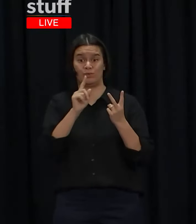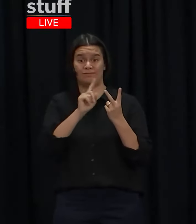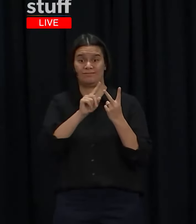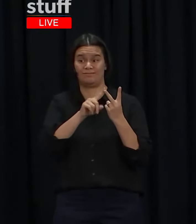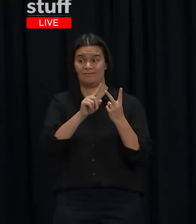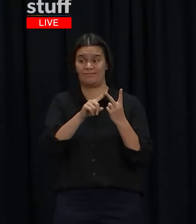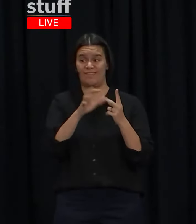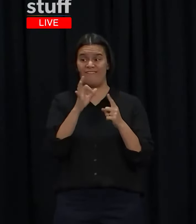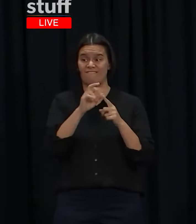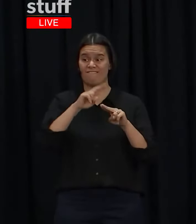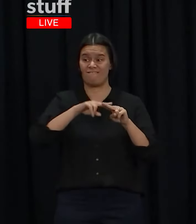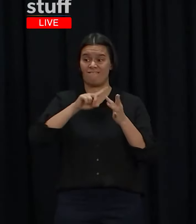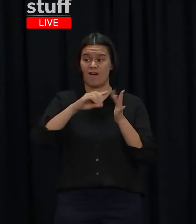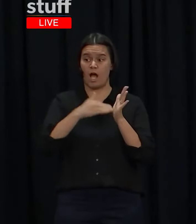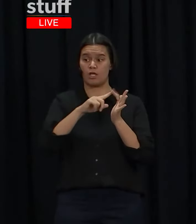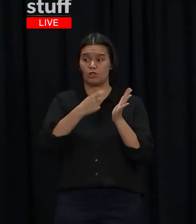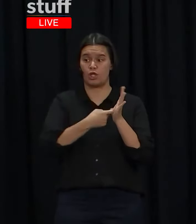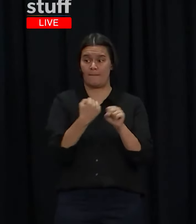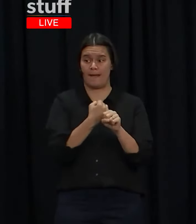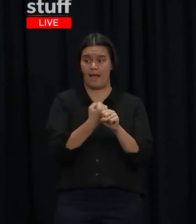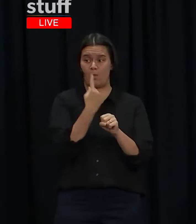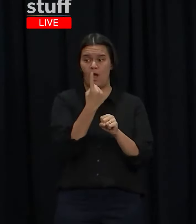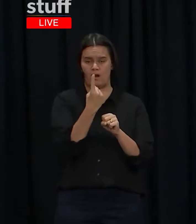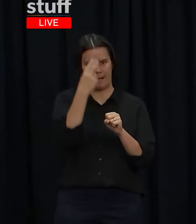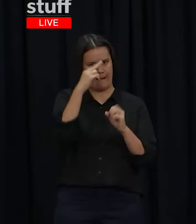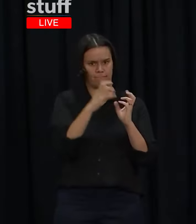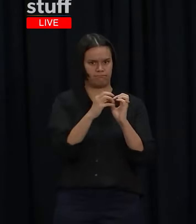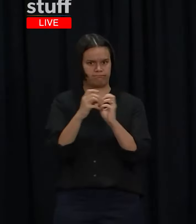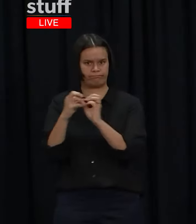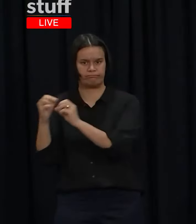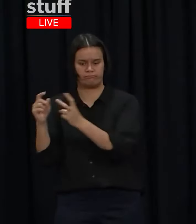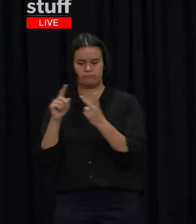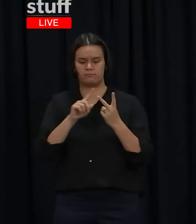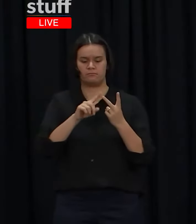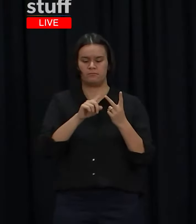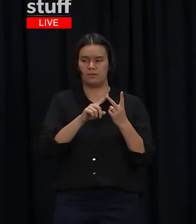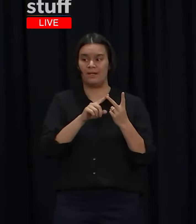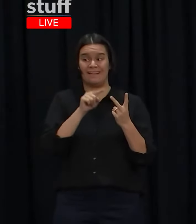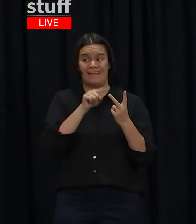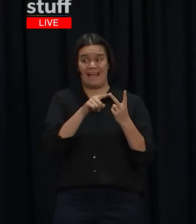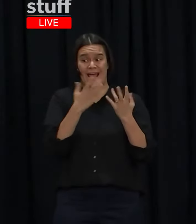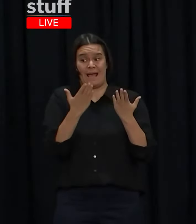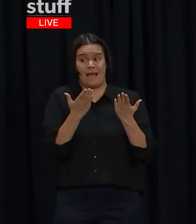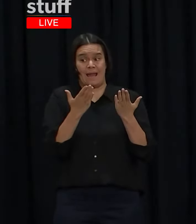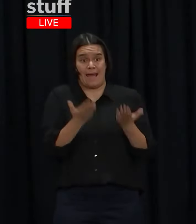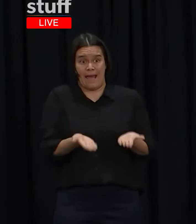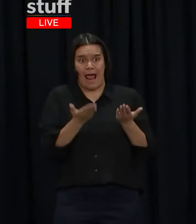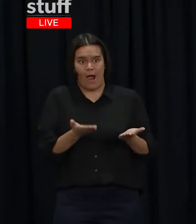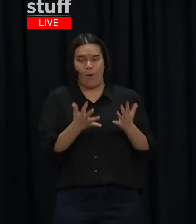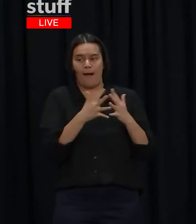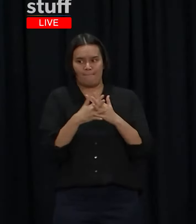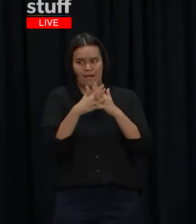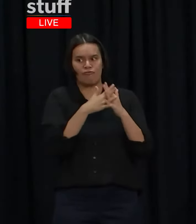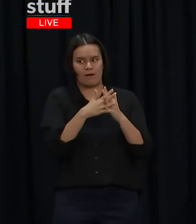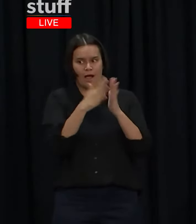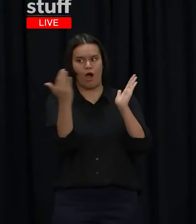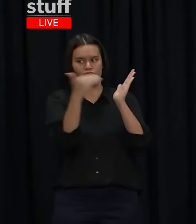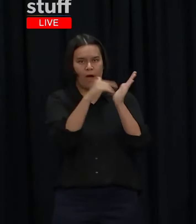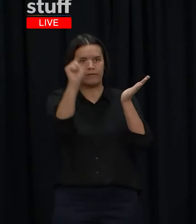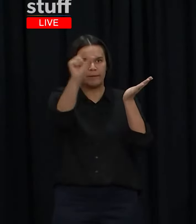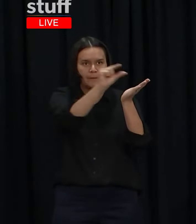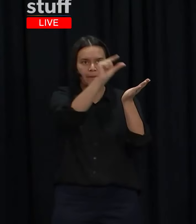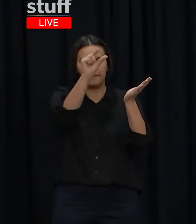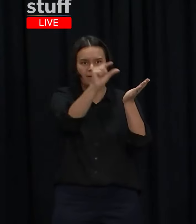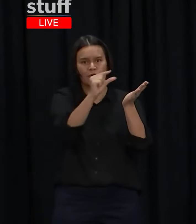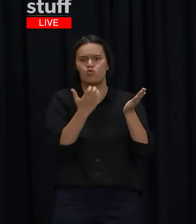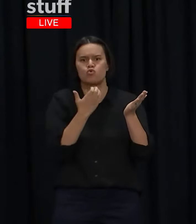sense, trickling out into to be used, but that supply is just coming through quite slowly, even in the USA.